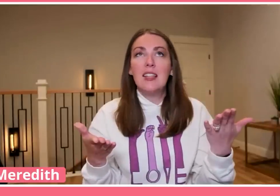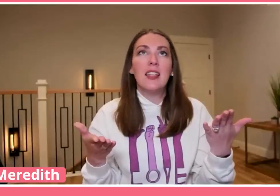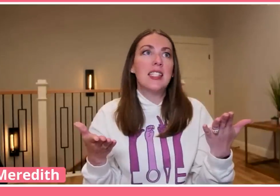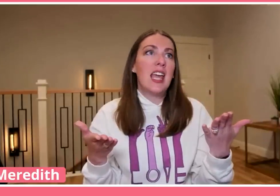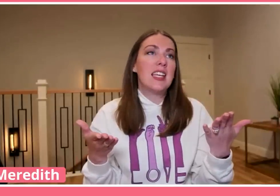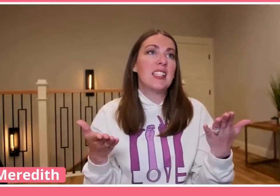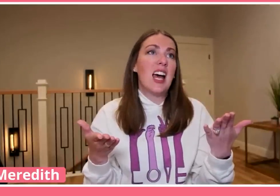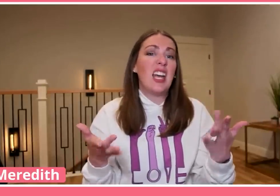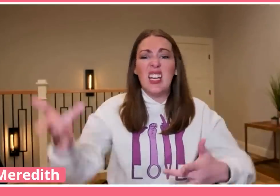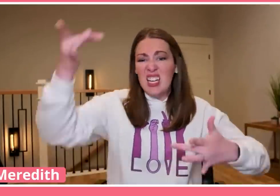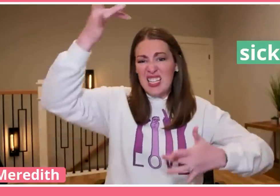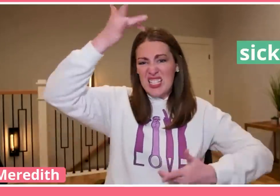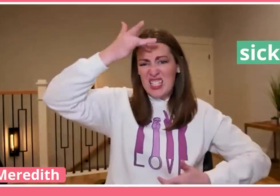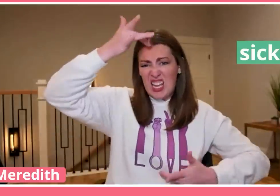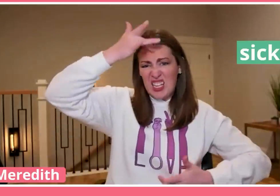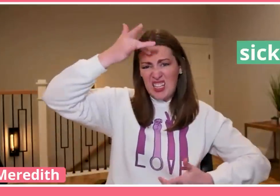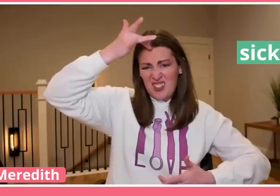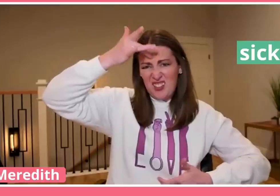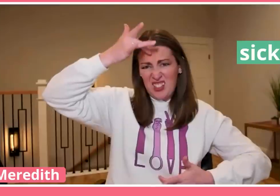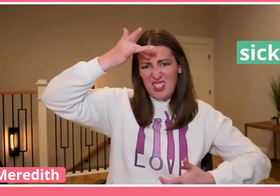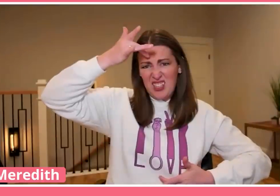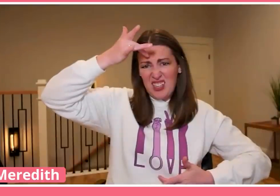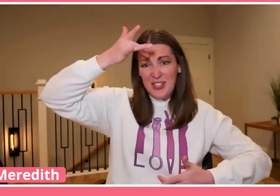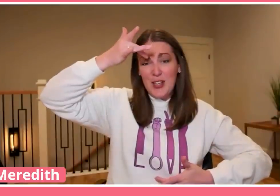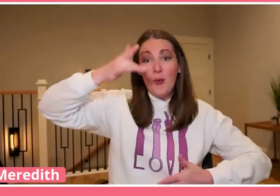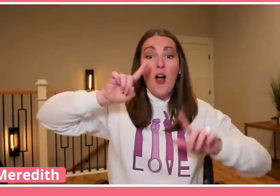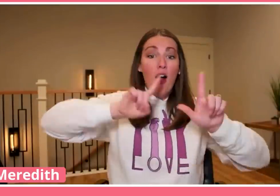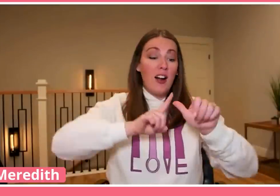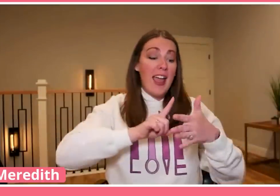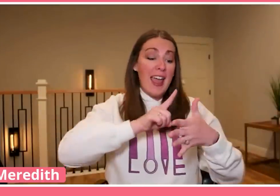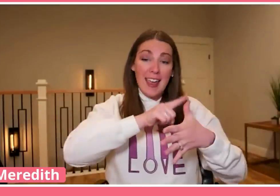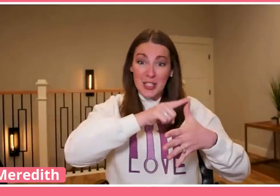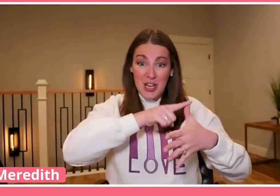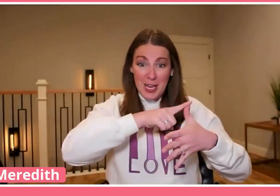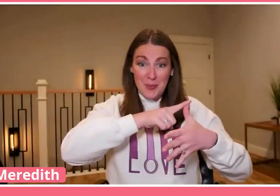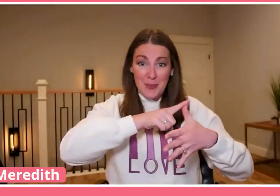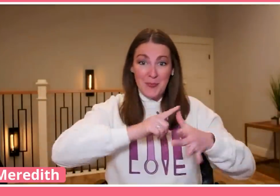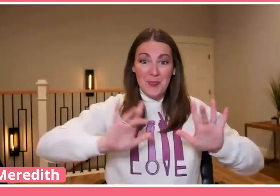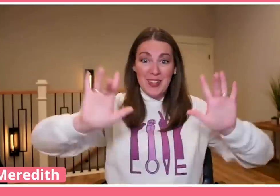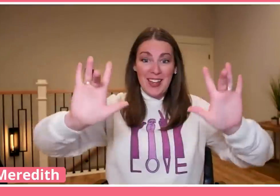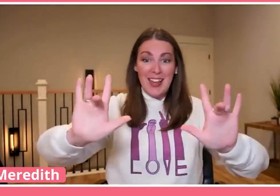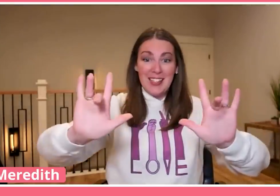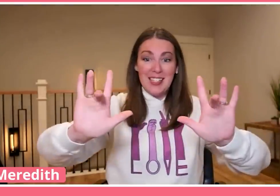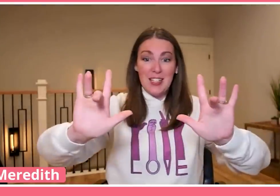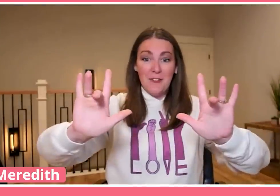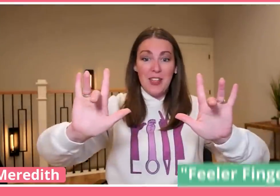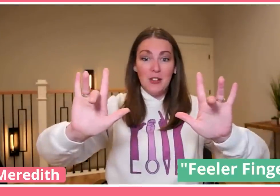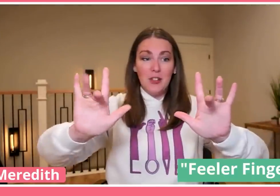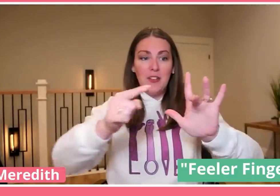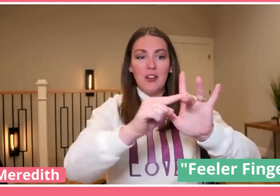let's take the sign sick. So, our handshape is this feeler finger.